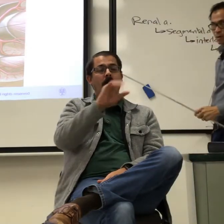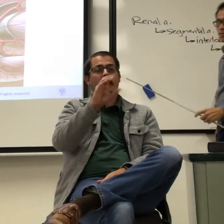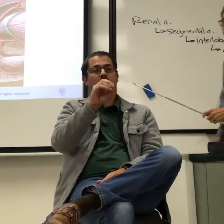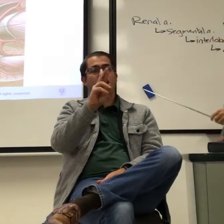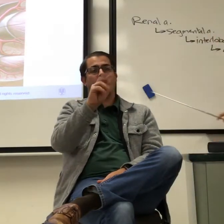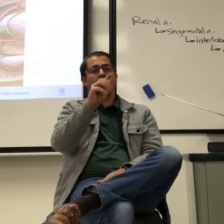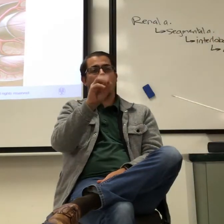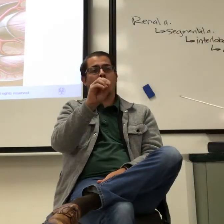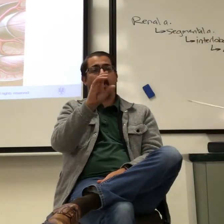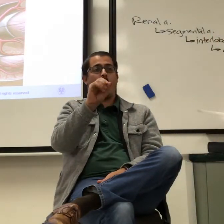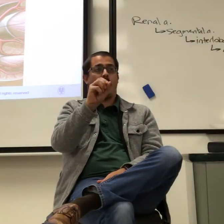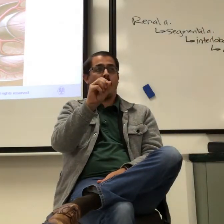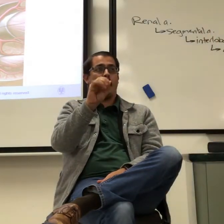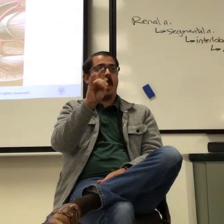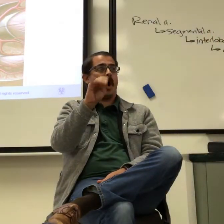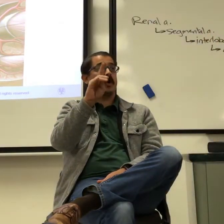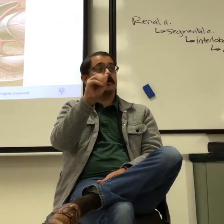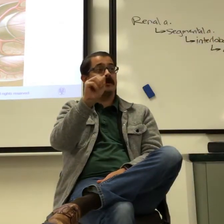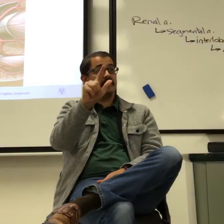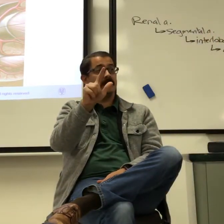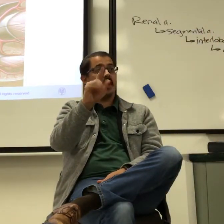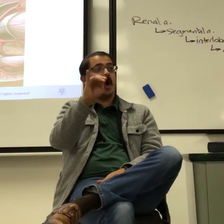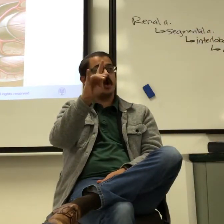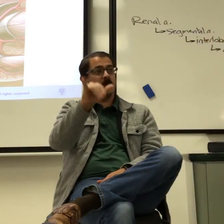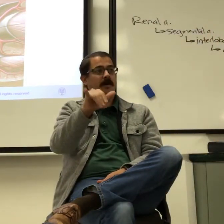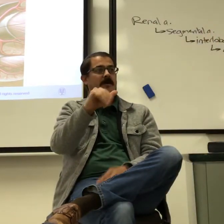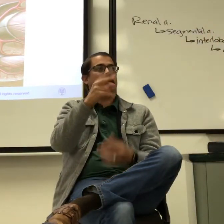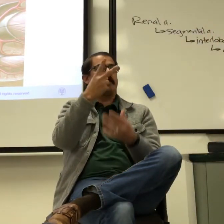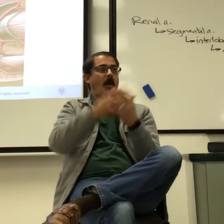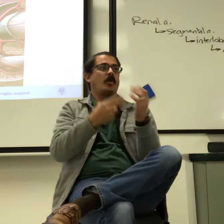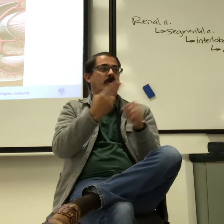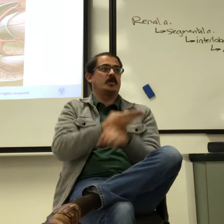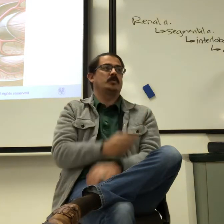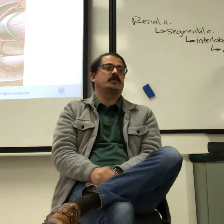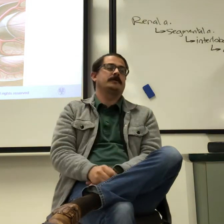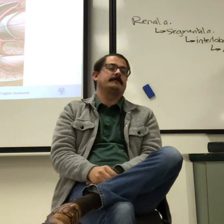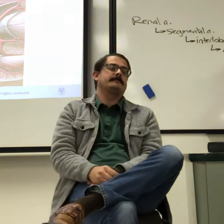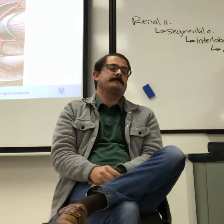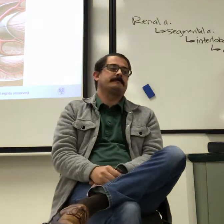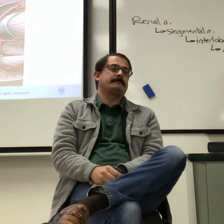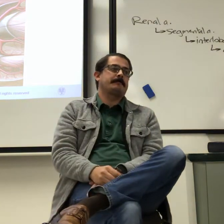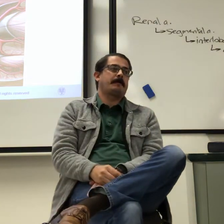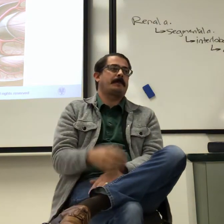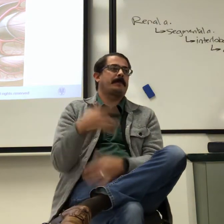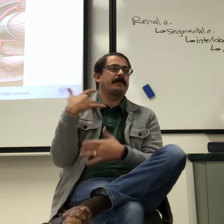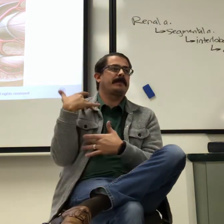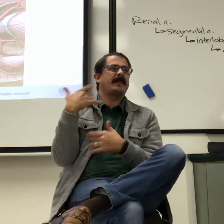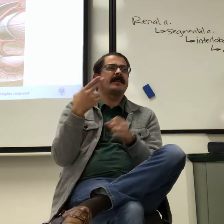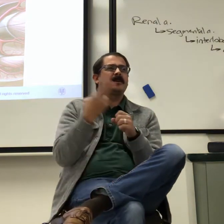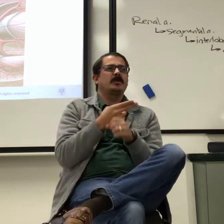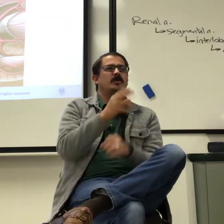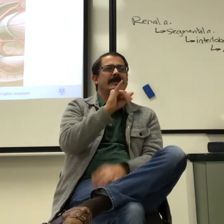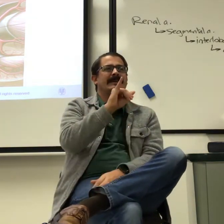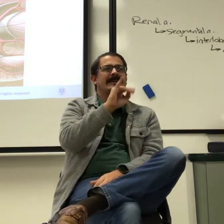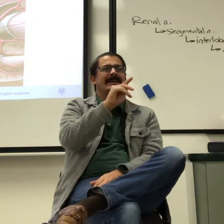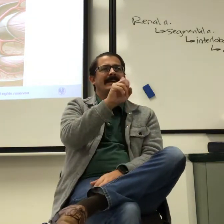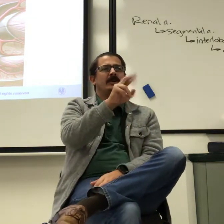arteries. Both of those terms are used. So arcuate. I tend to use